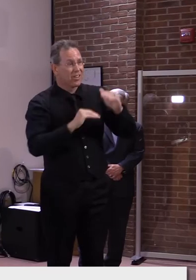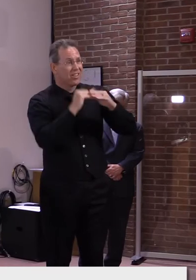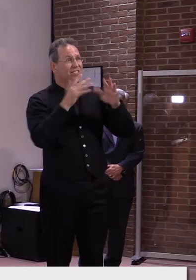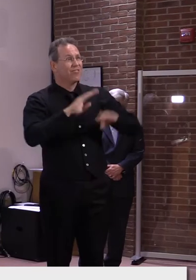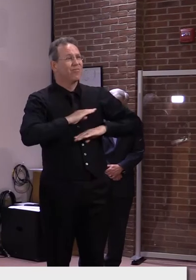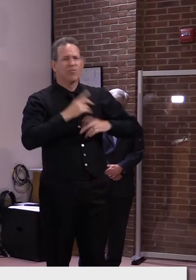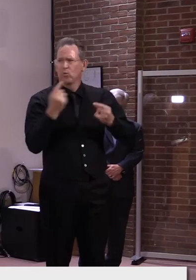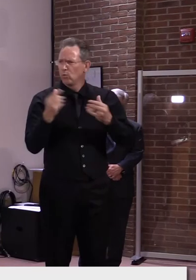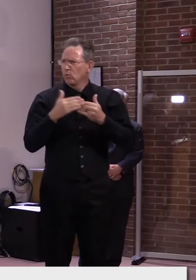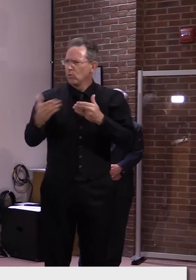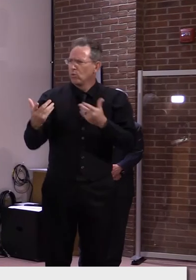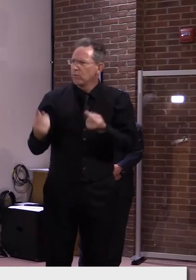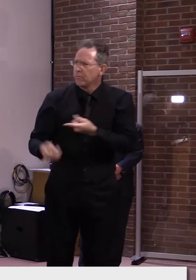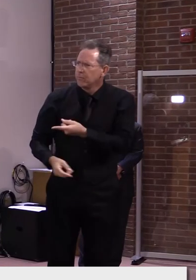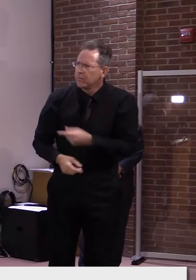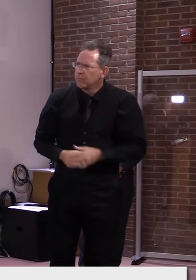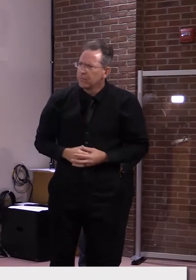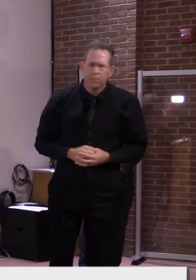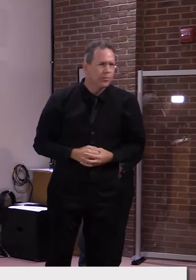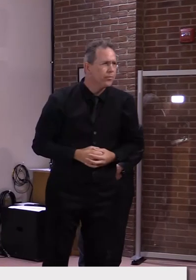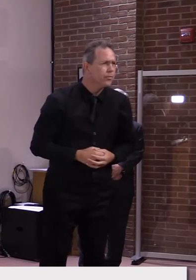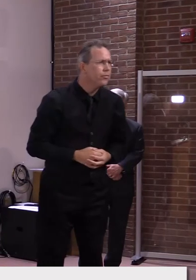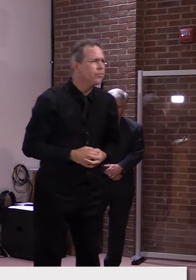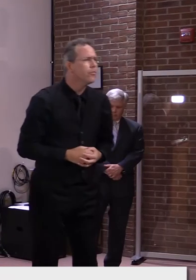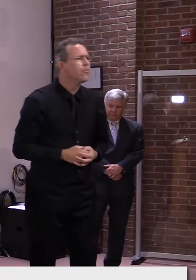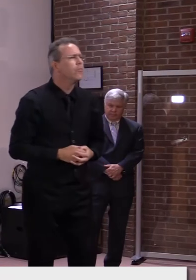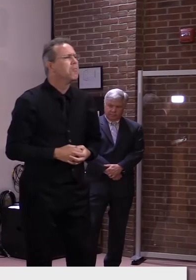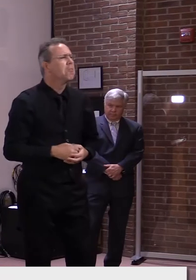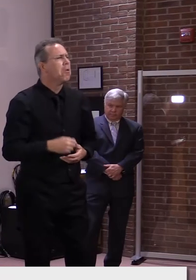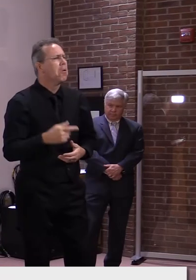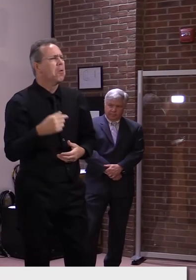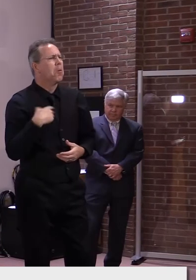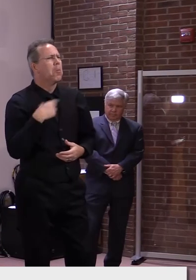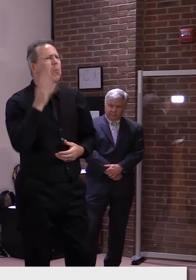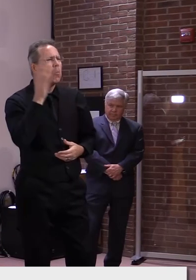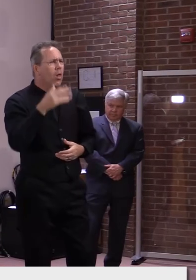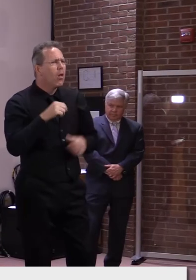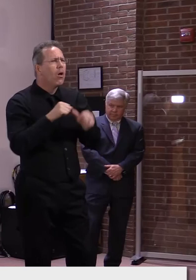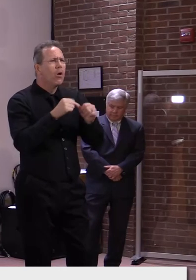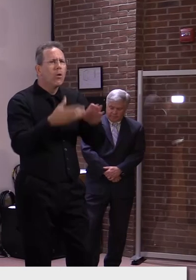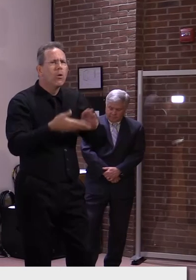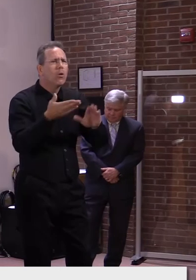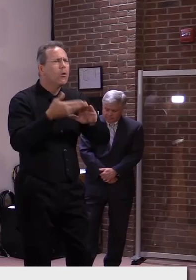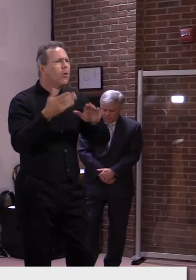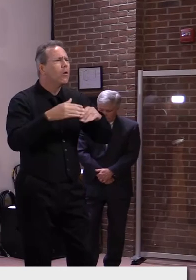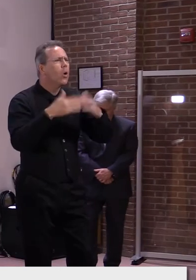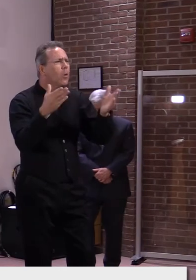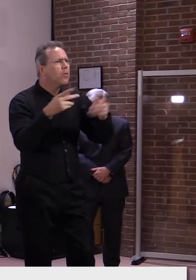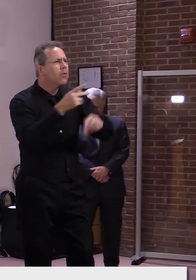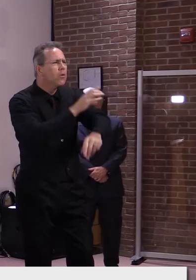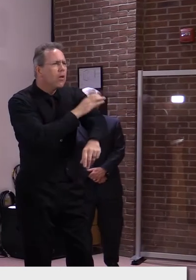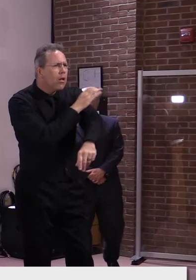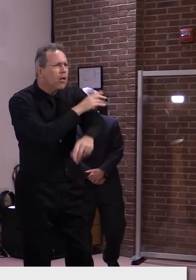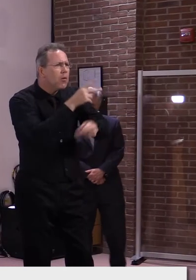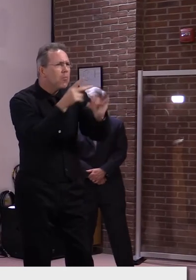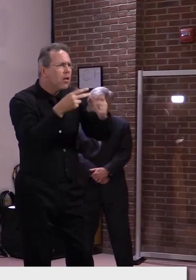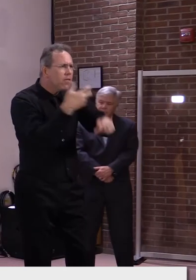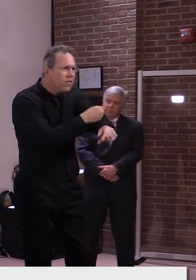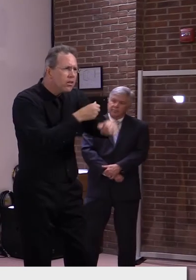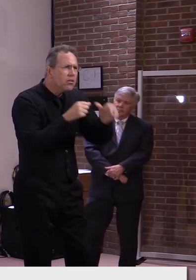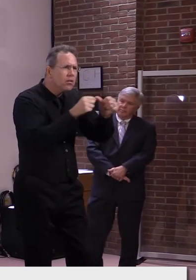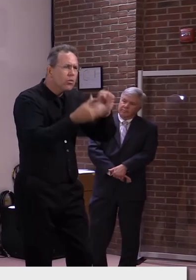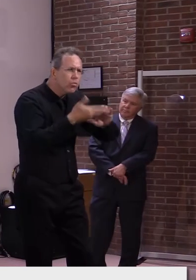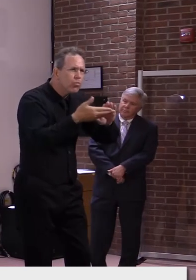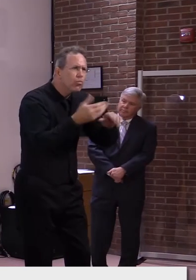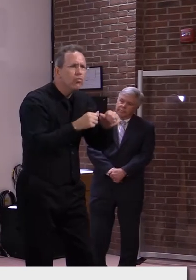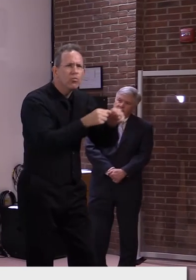to offer clinics wherever we can. We'll continue to go to businesses who will want to get